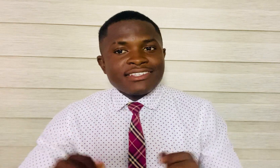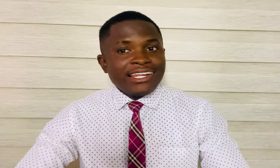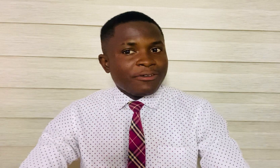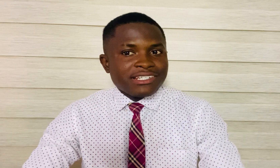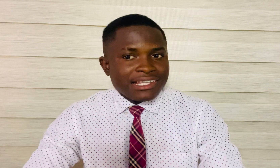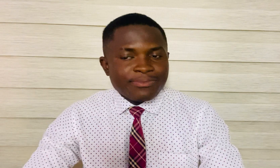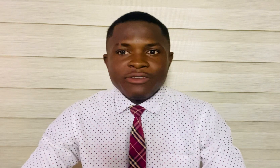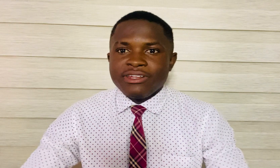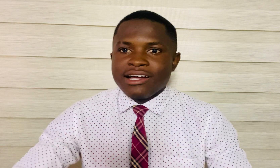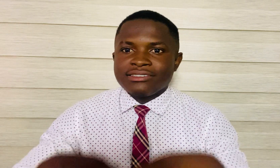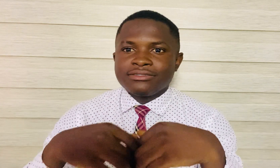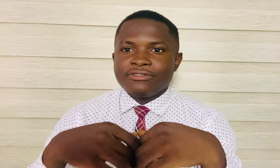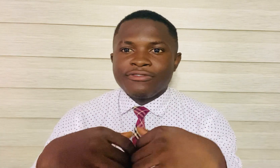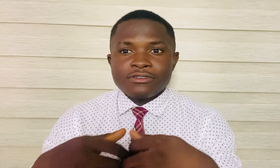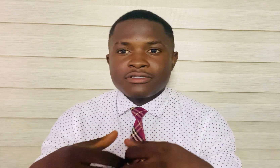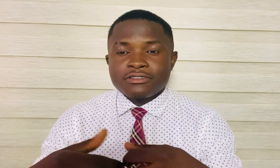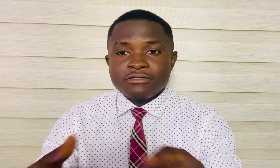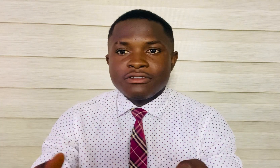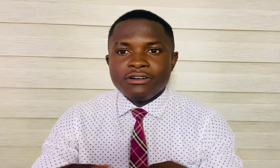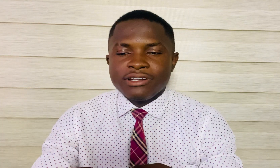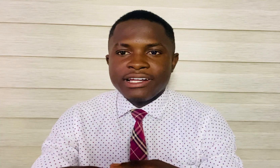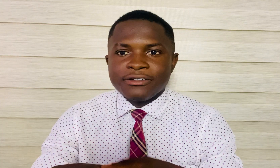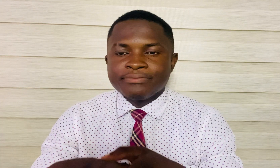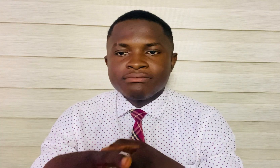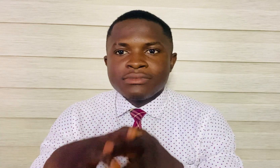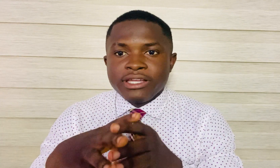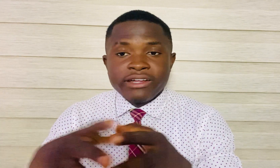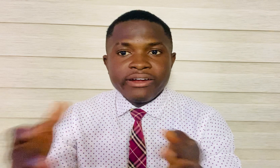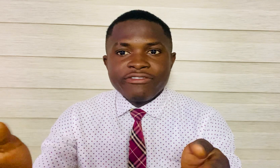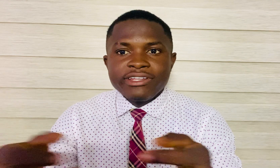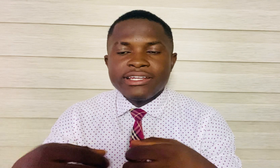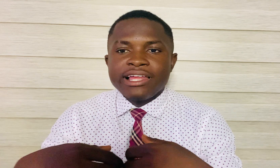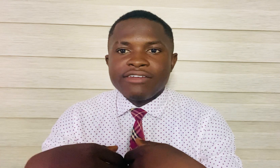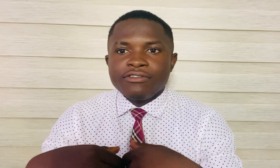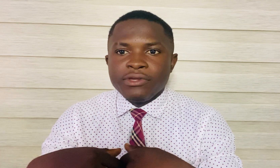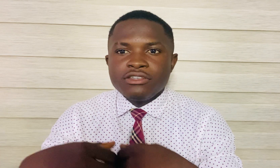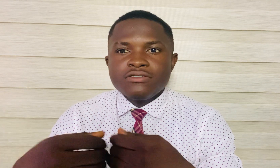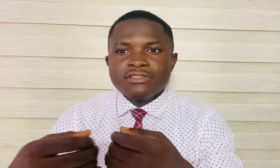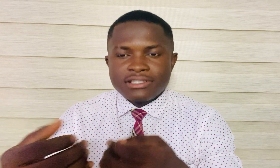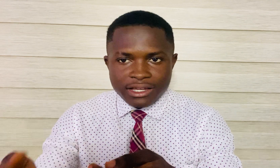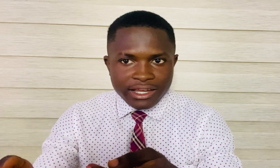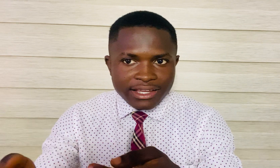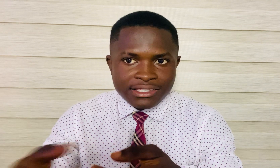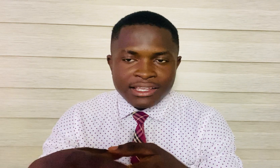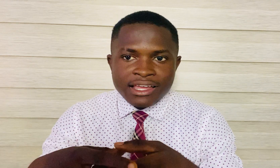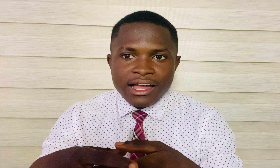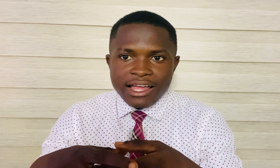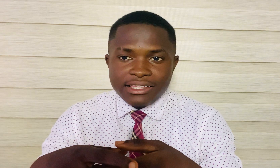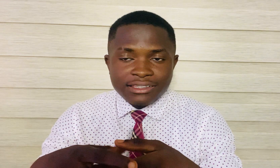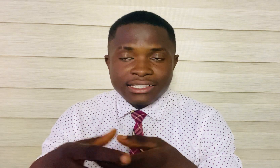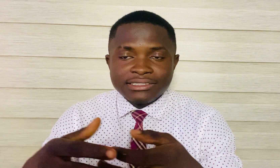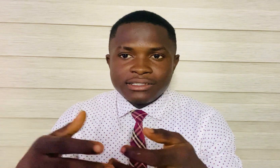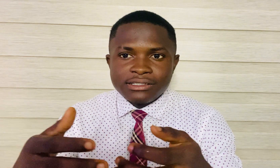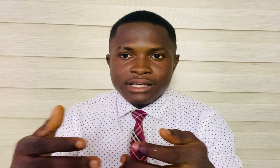Sign language has been with us for so long now. In our everyday life, we use signs that